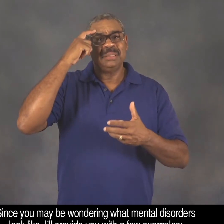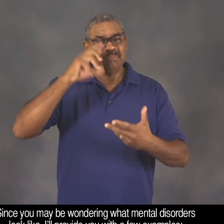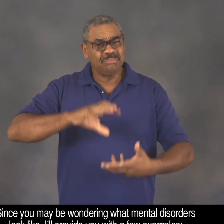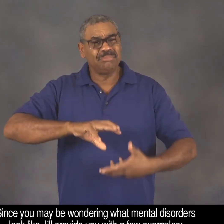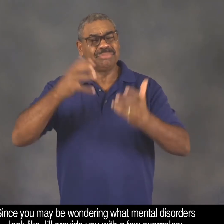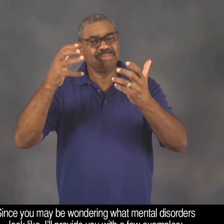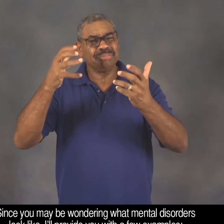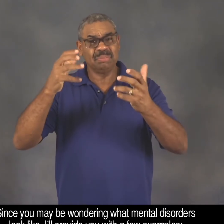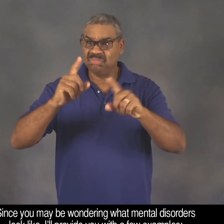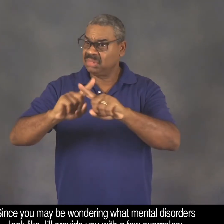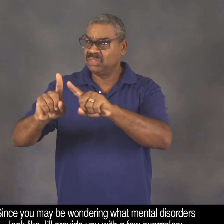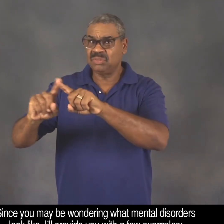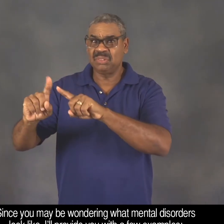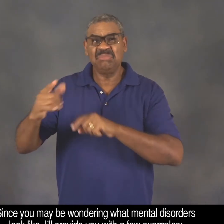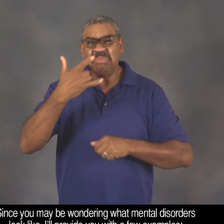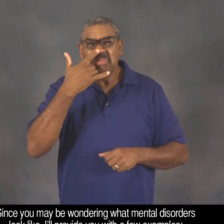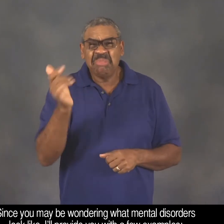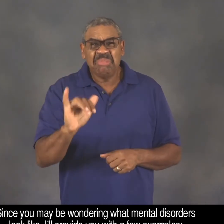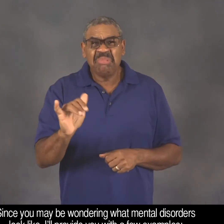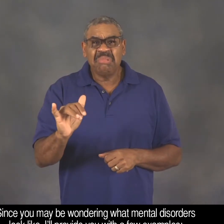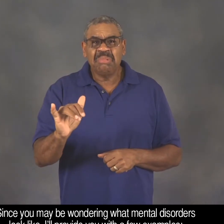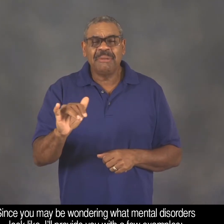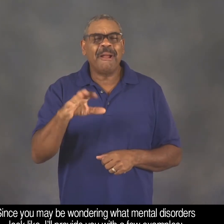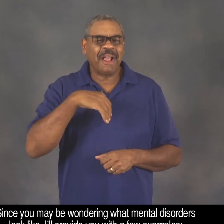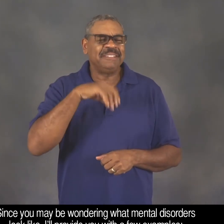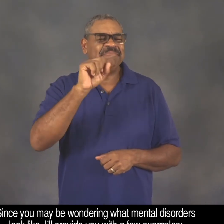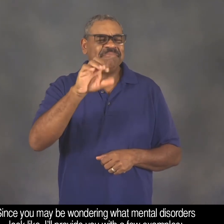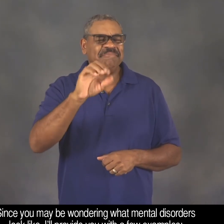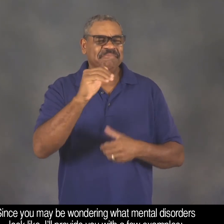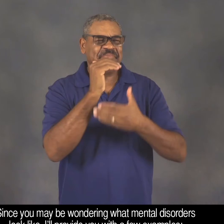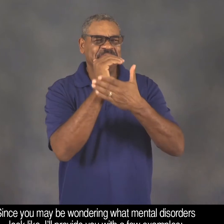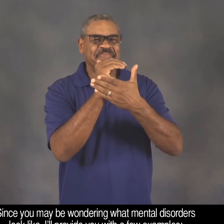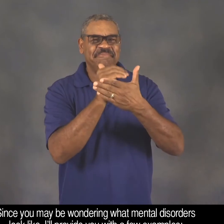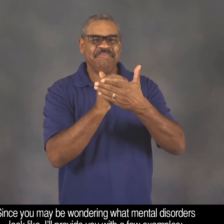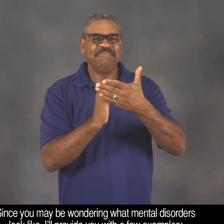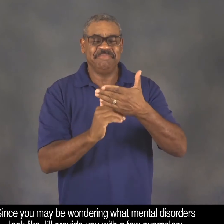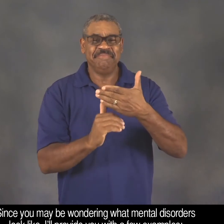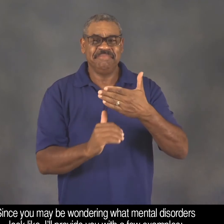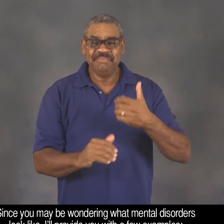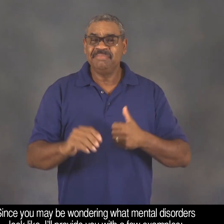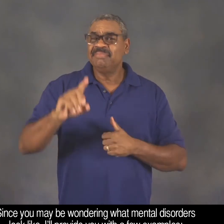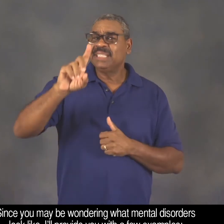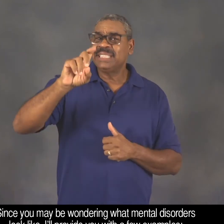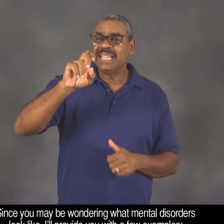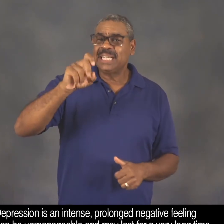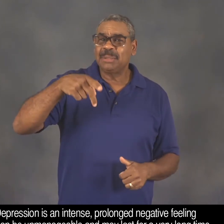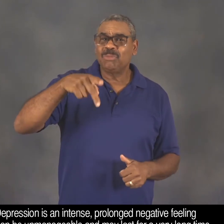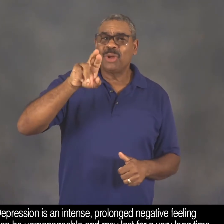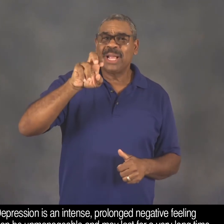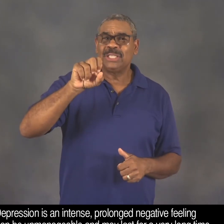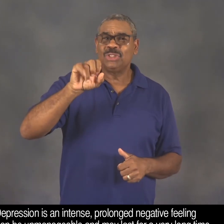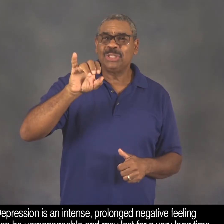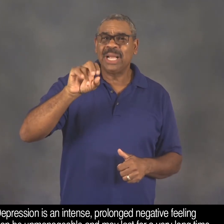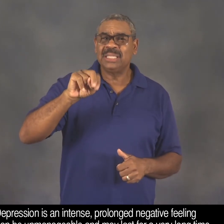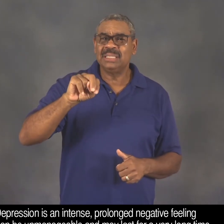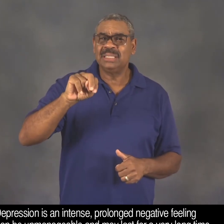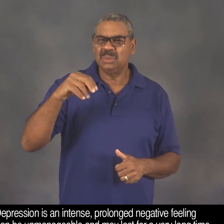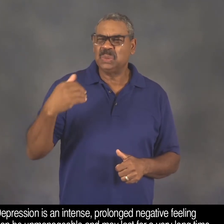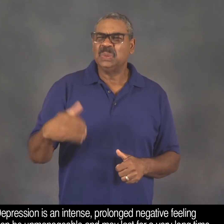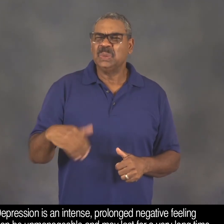Since you may be wondering what mental disorders look like, I'll provide you with a few examples. Depression